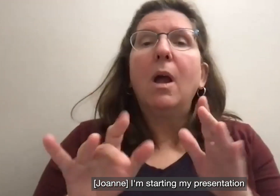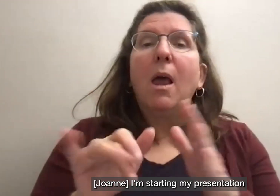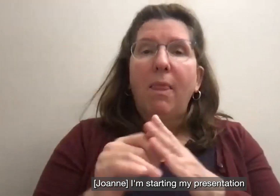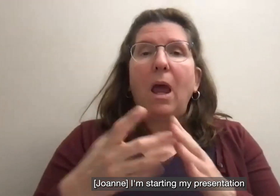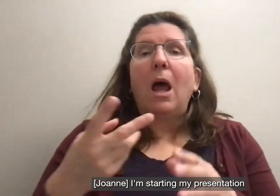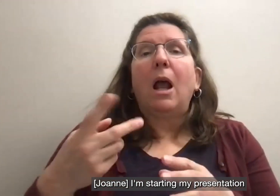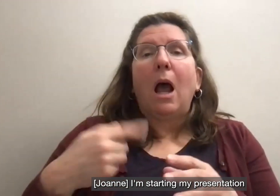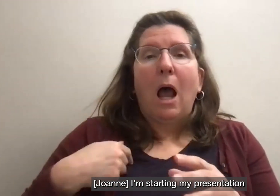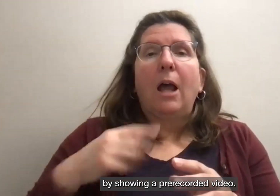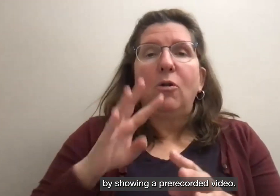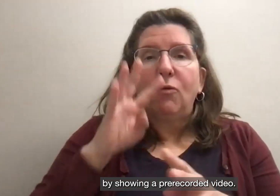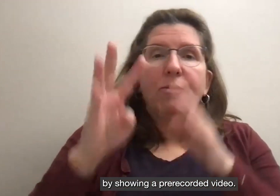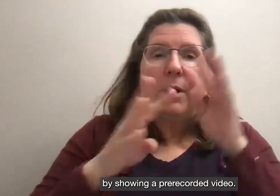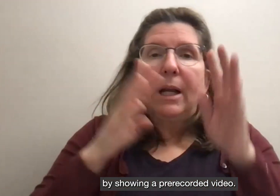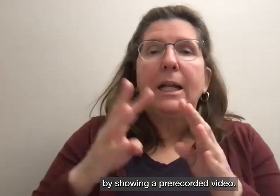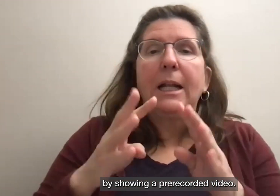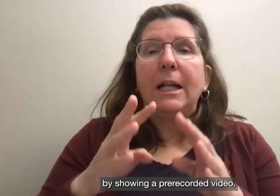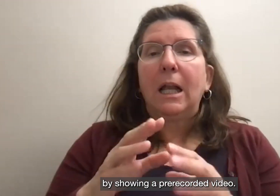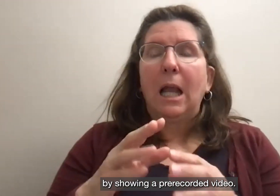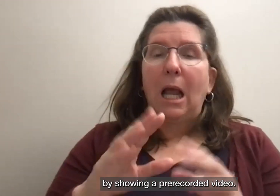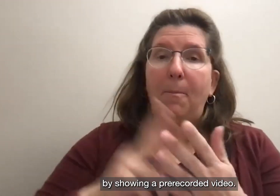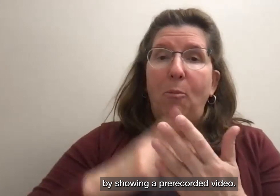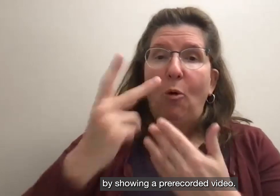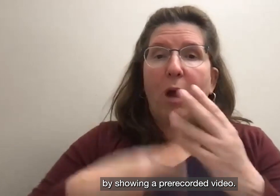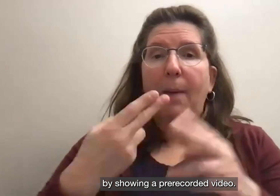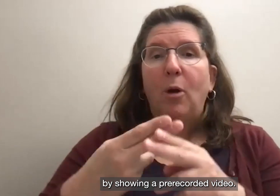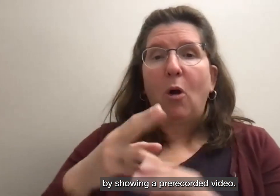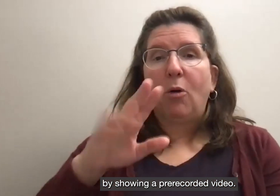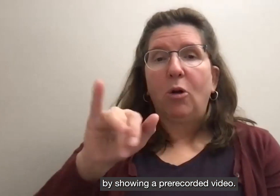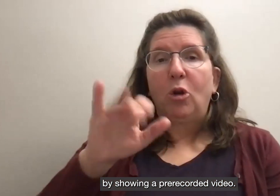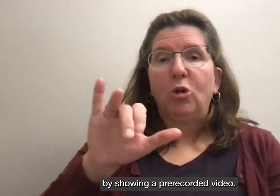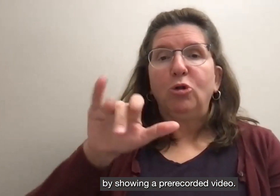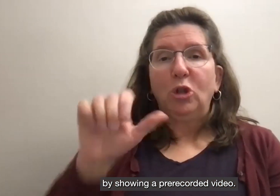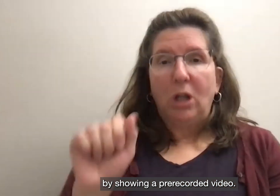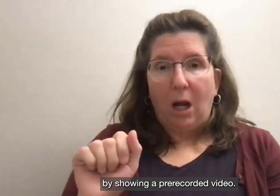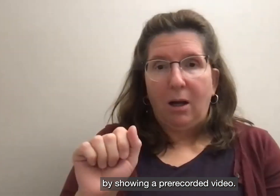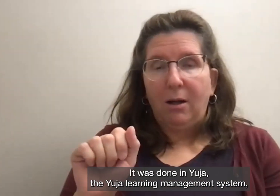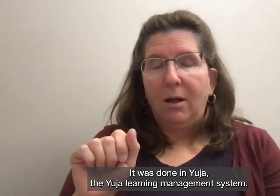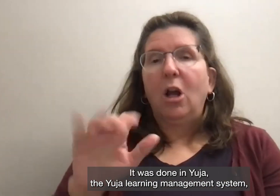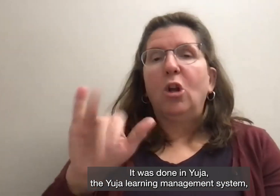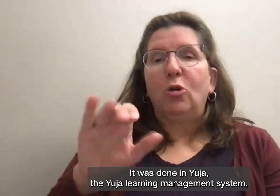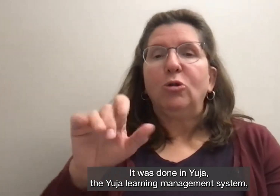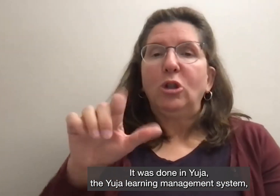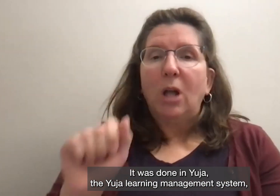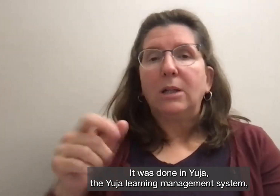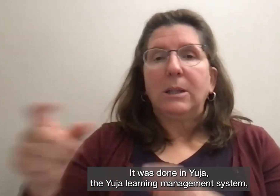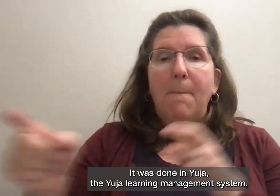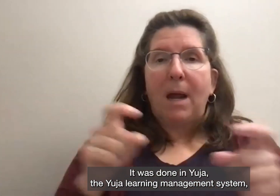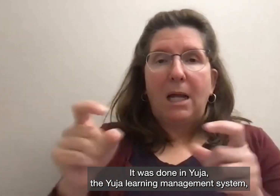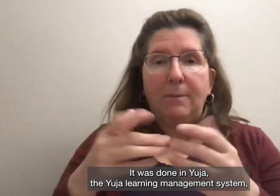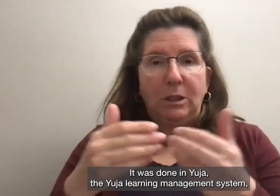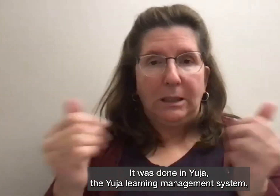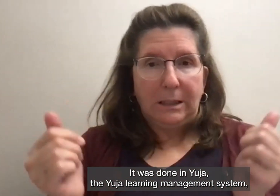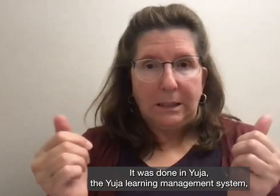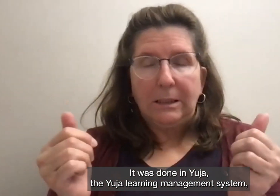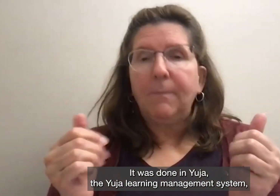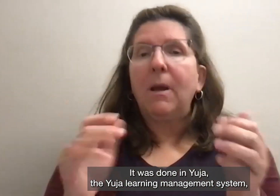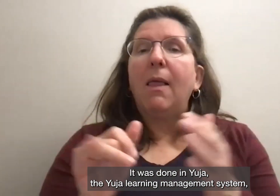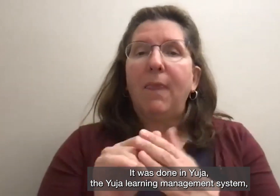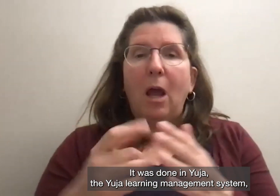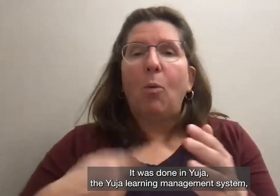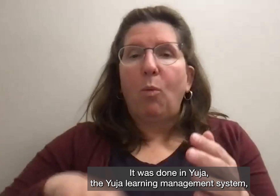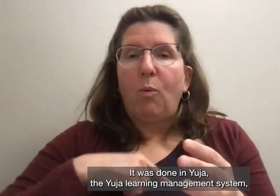I'm starting my presentation by showing a pre-recorded video. It was done in NUJA,